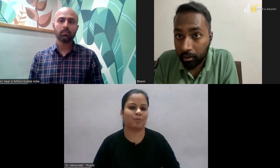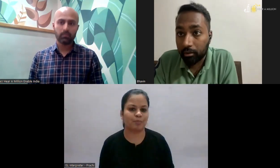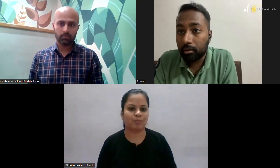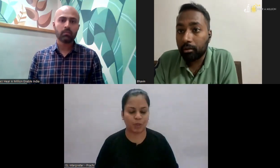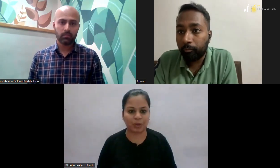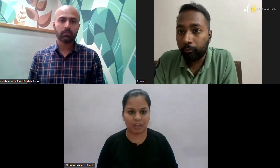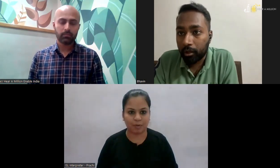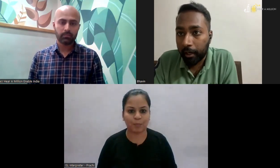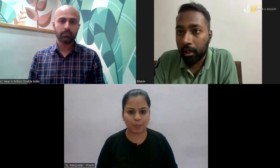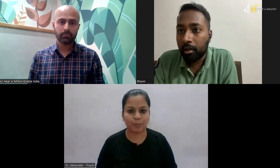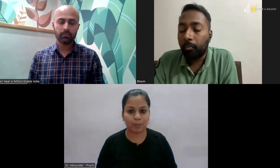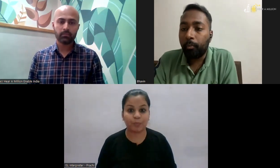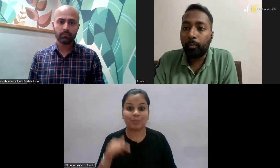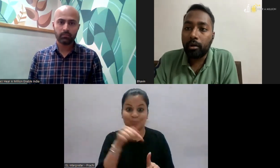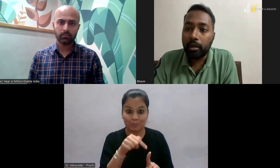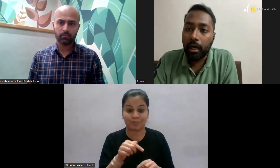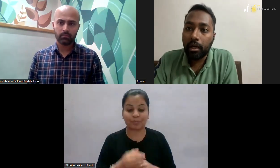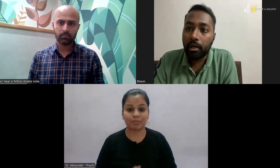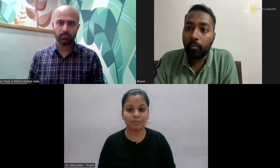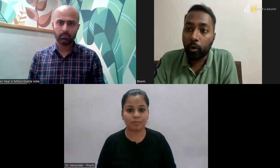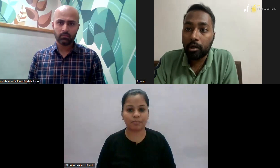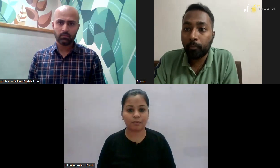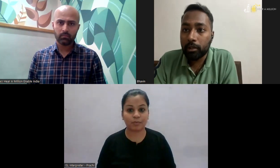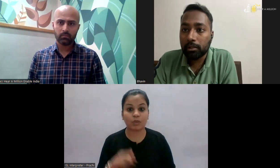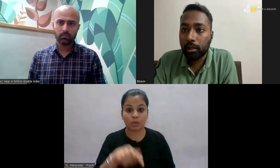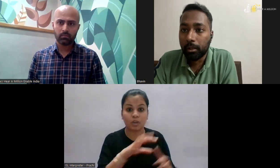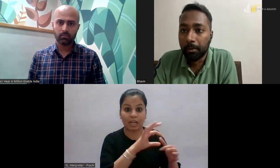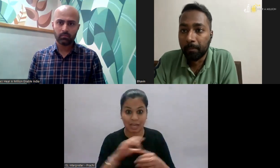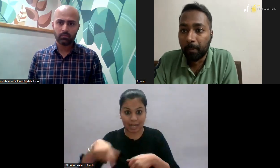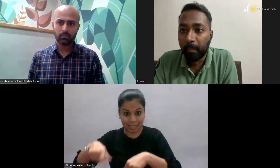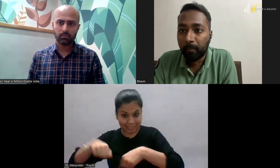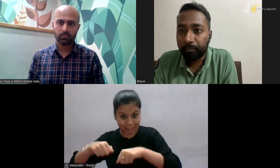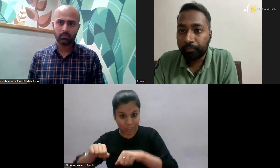right? Okay. Right? Regarding motor policy,